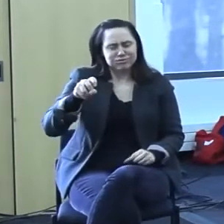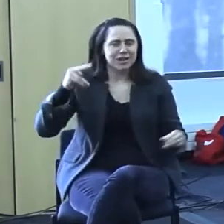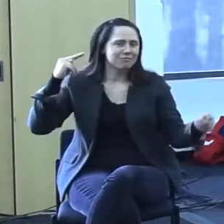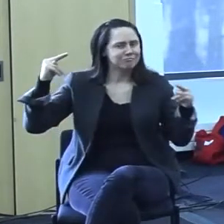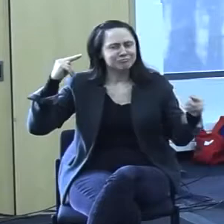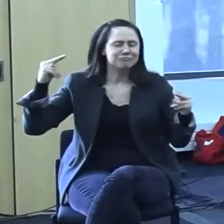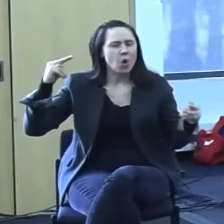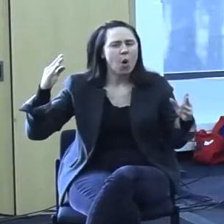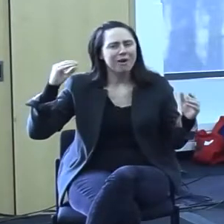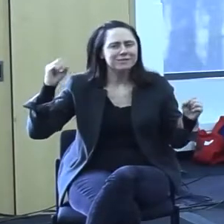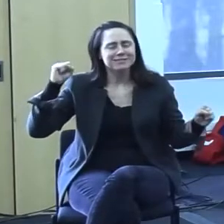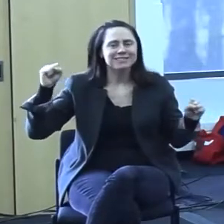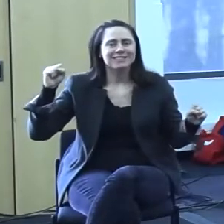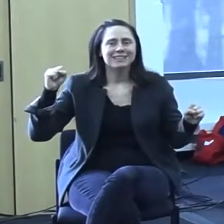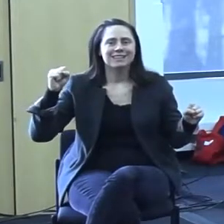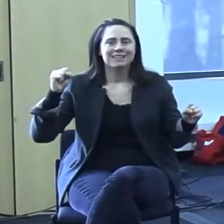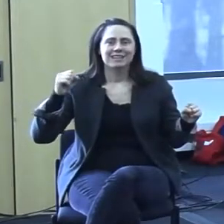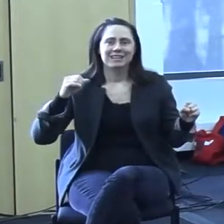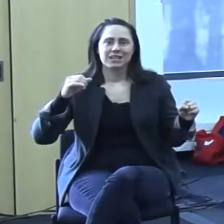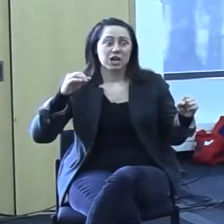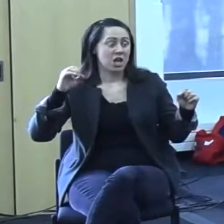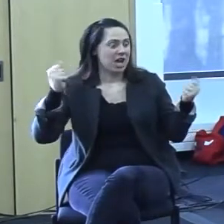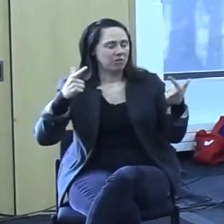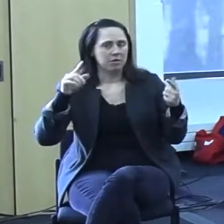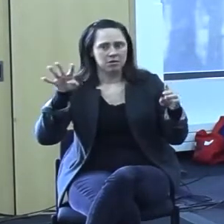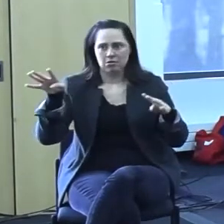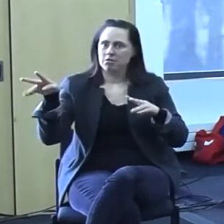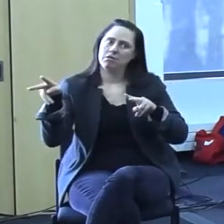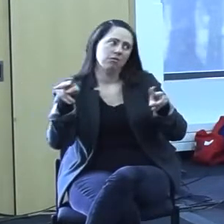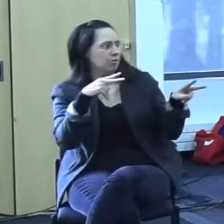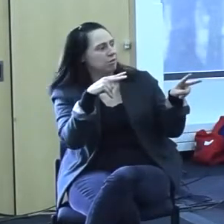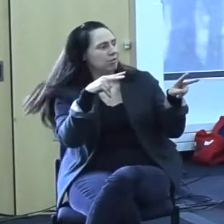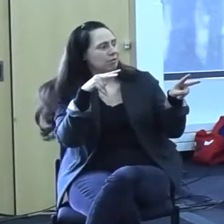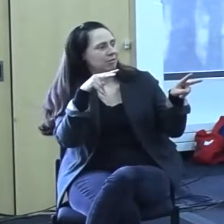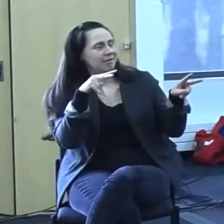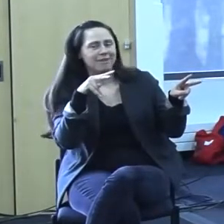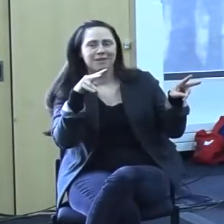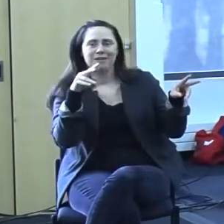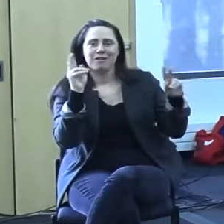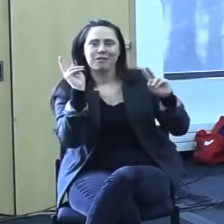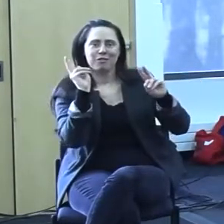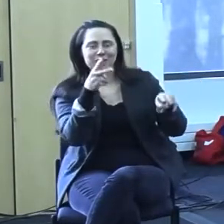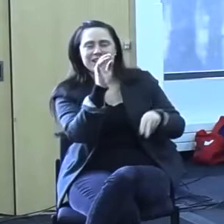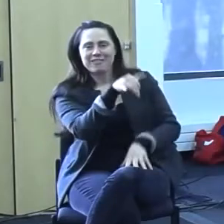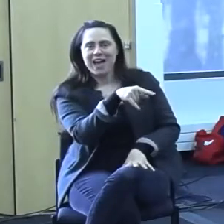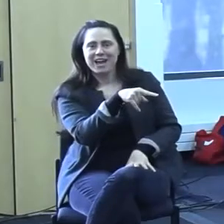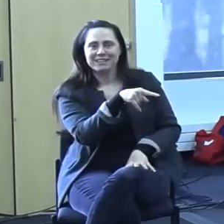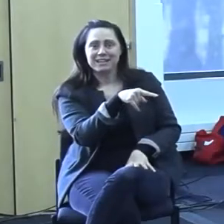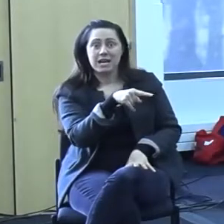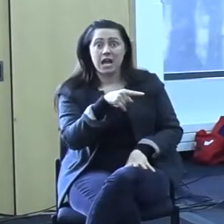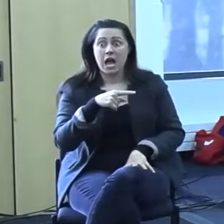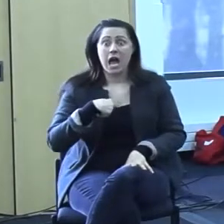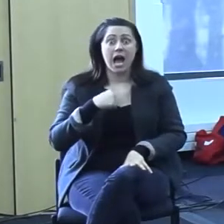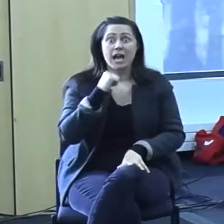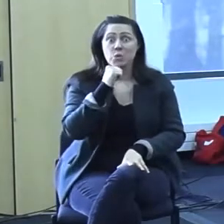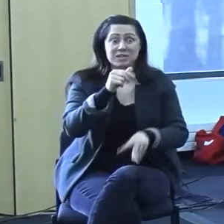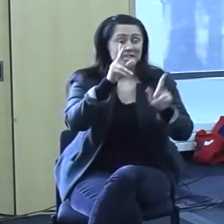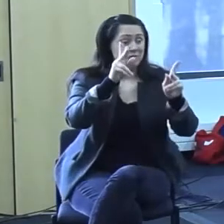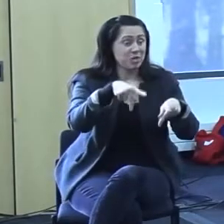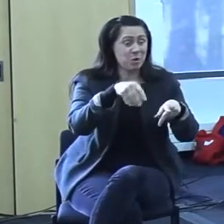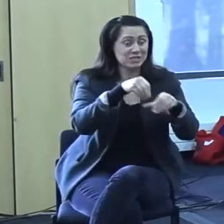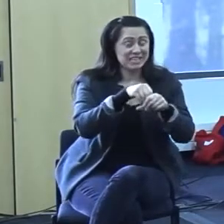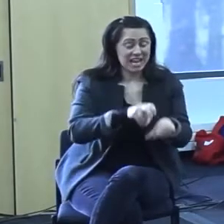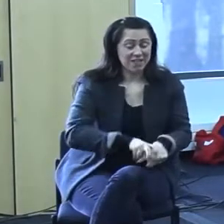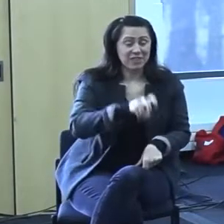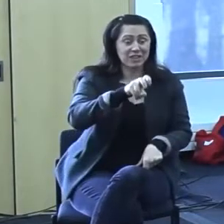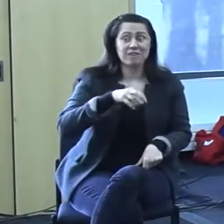semi truck was coming through, and everyone's eyes are all turning over, and like I wasn't even the one, and I felt